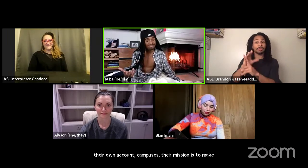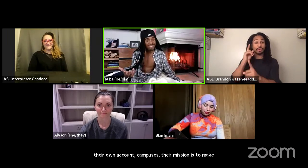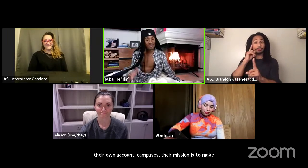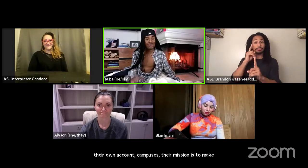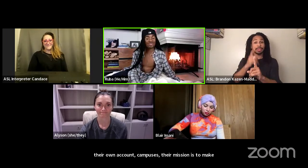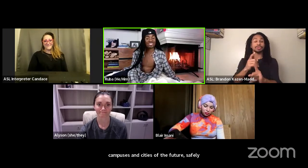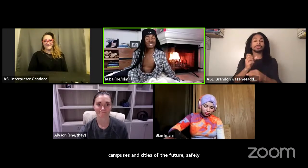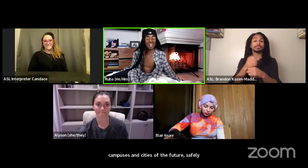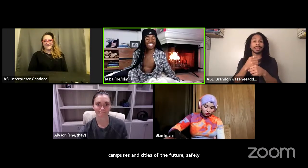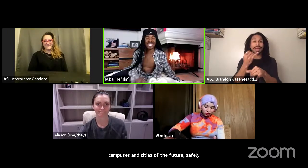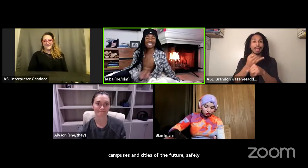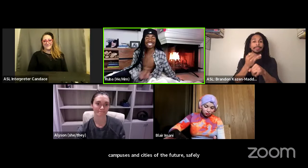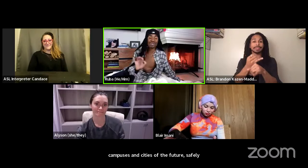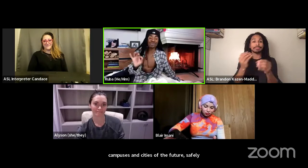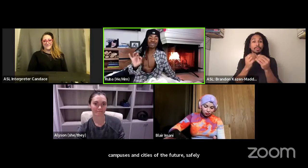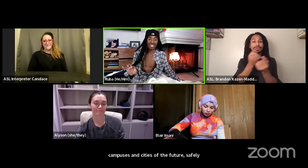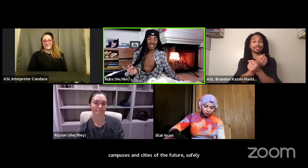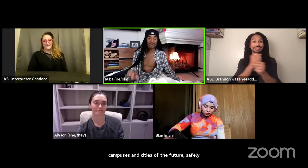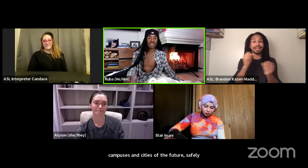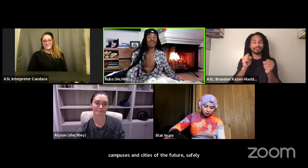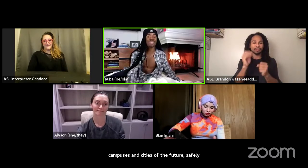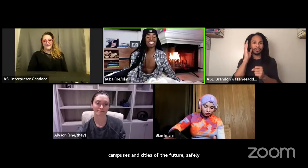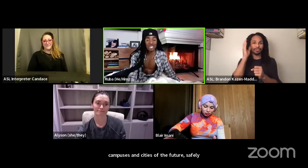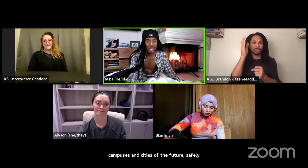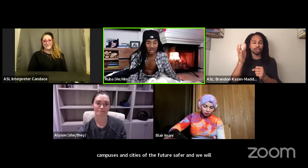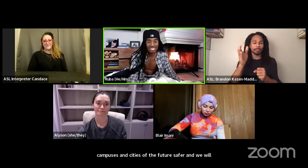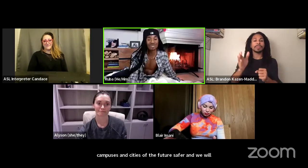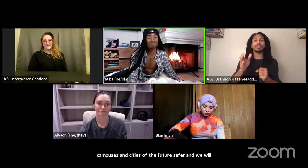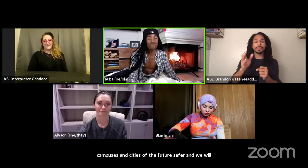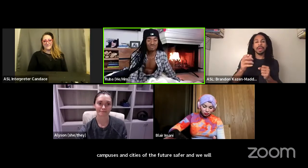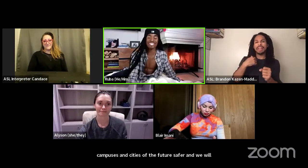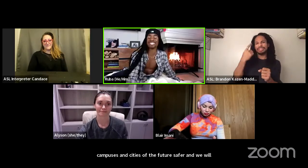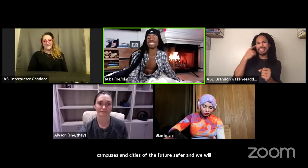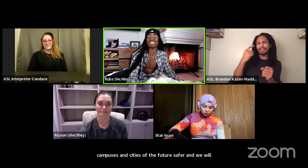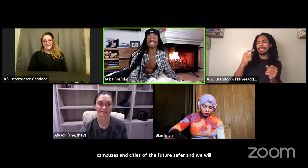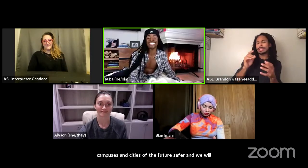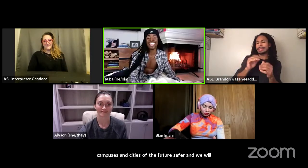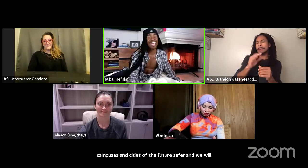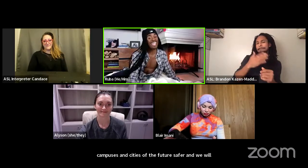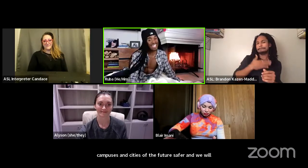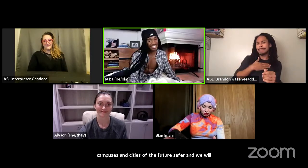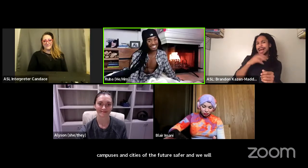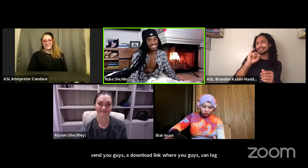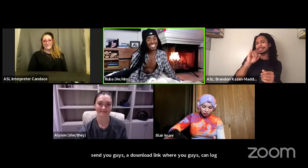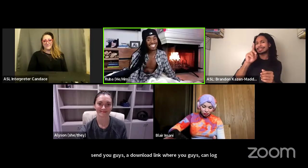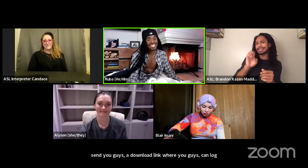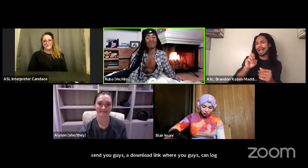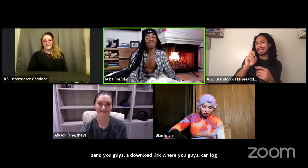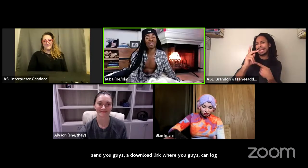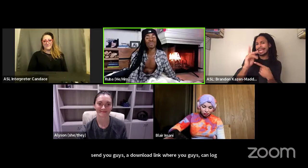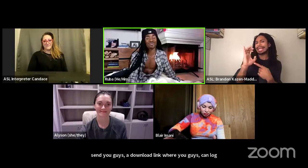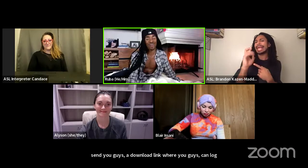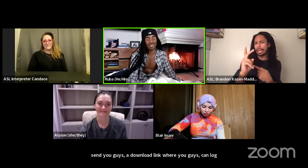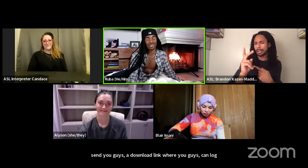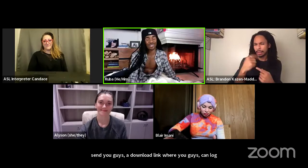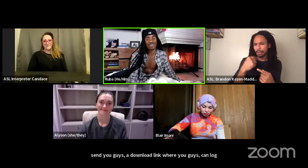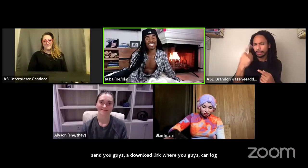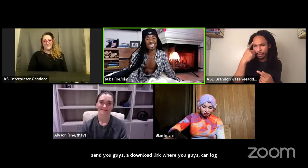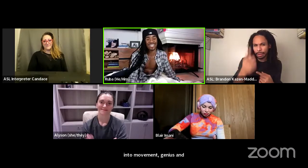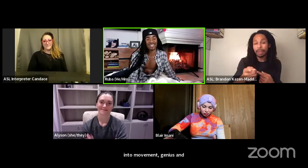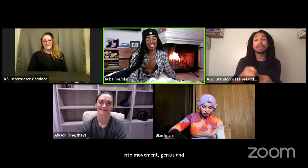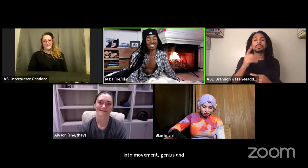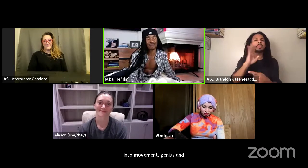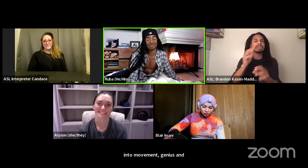safer. And we will send you guys a download link where you guys can log into Movement Genius and in our